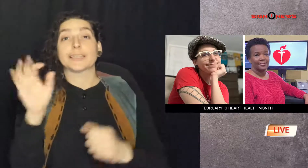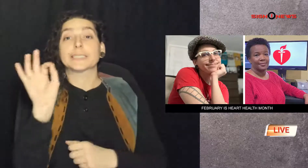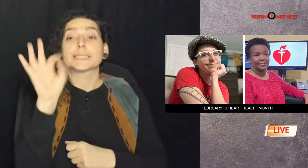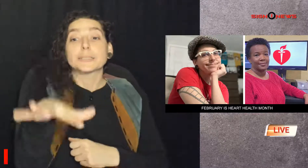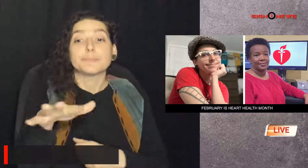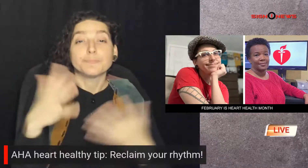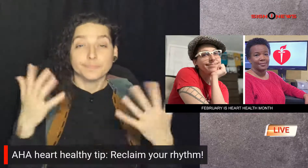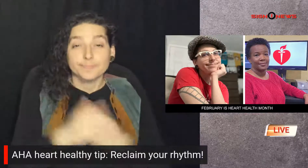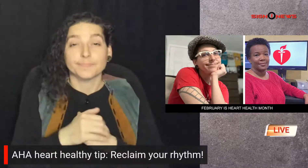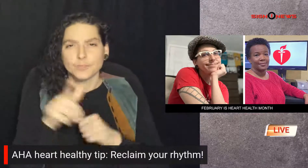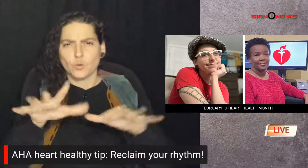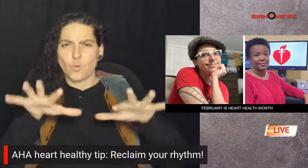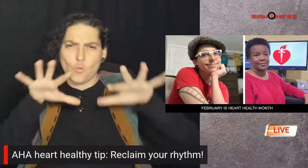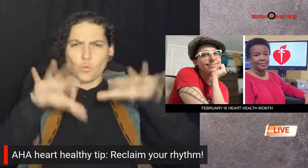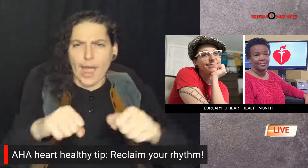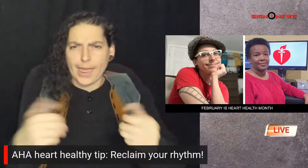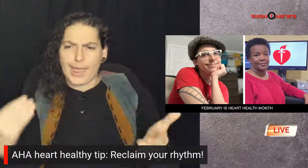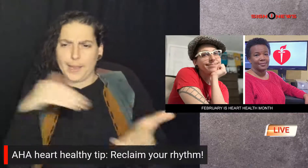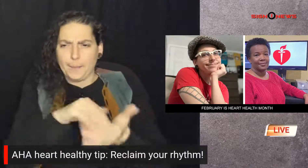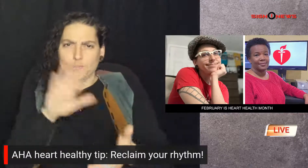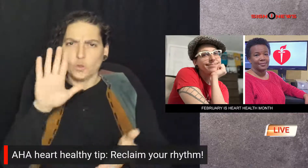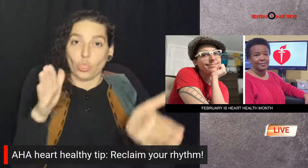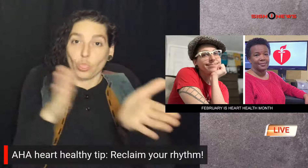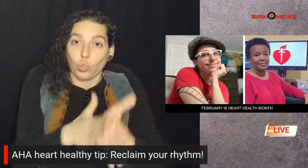This week's heart health tip: